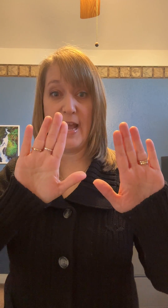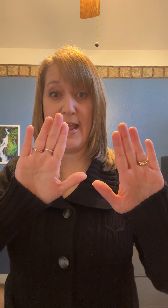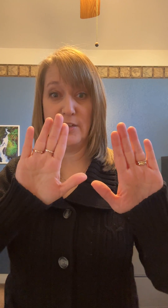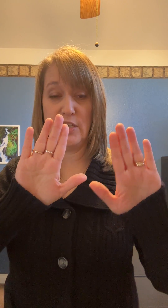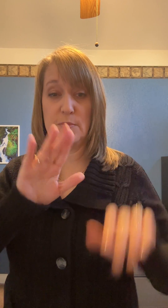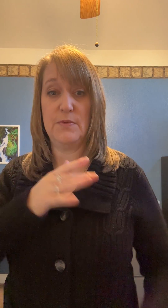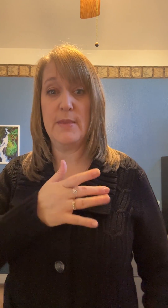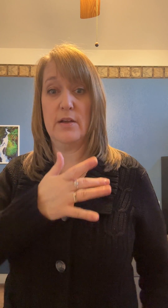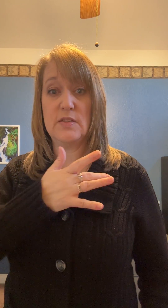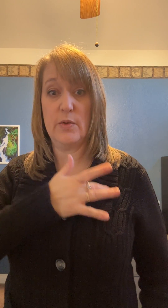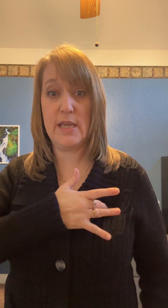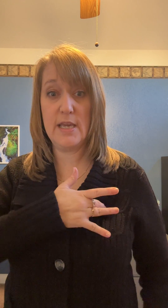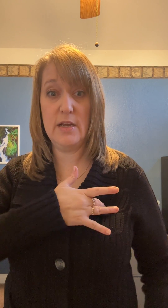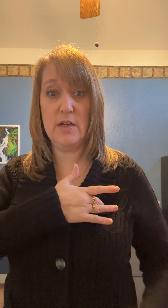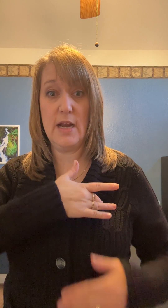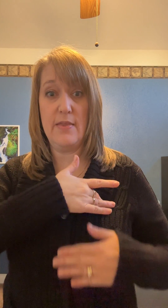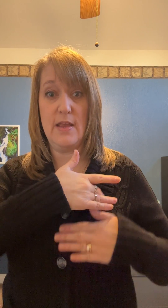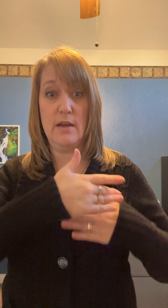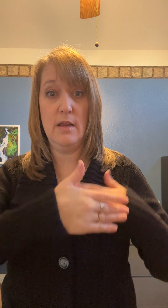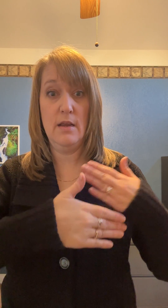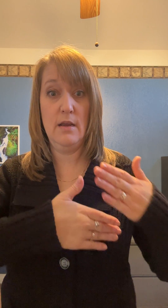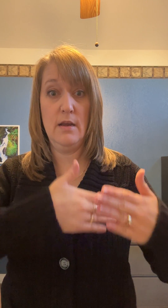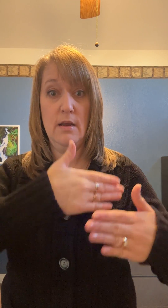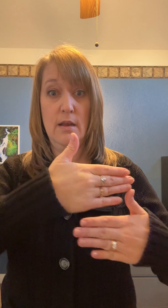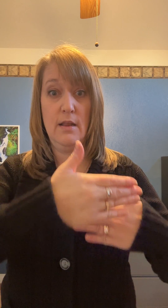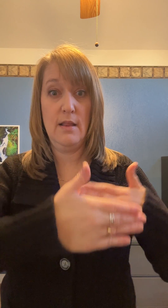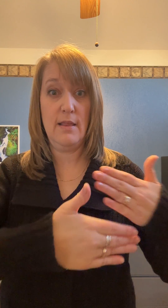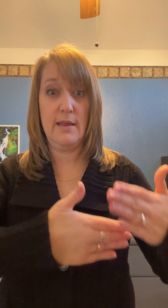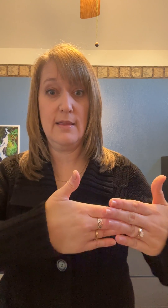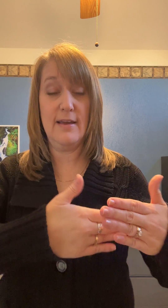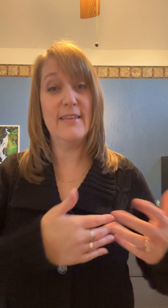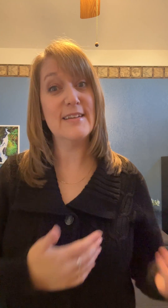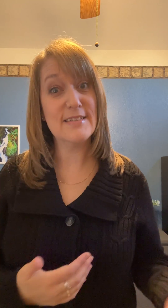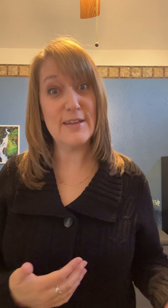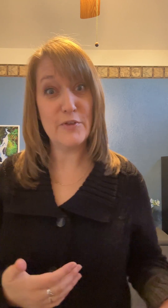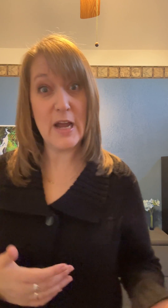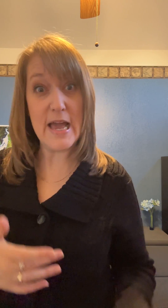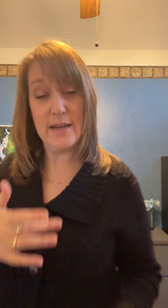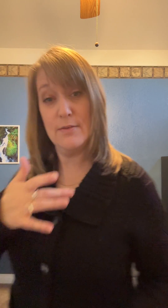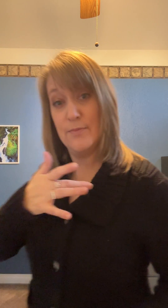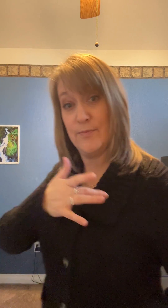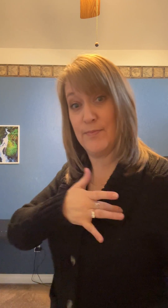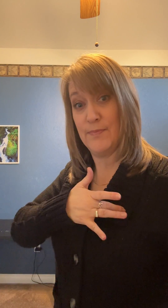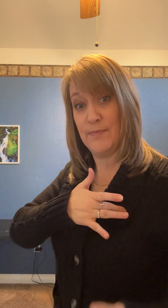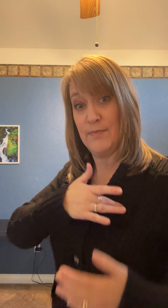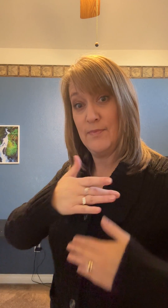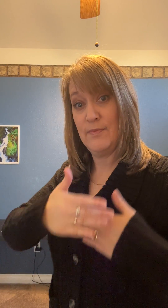hand shapes from there. So here, and then like that. And that's the sign for kind.